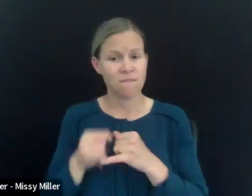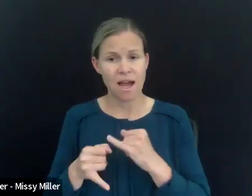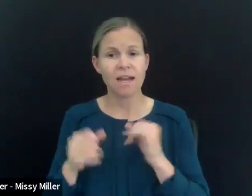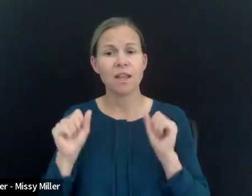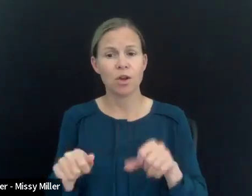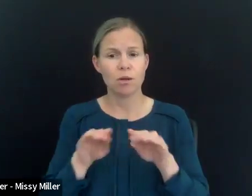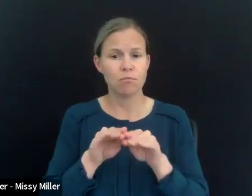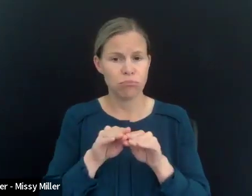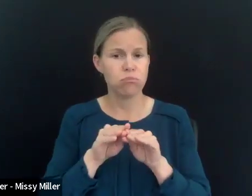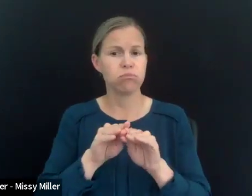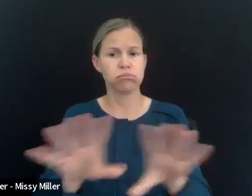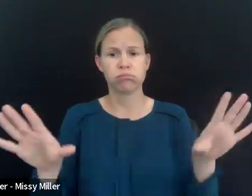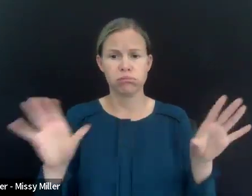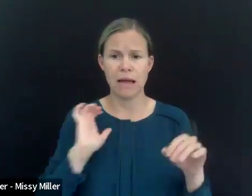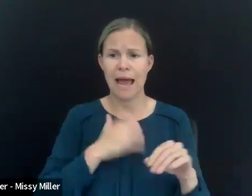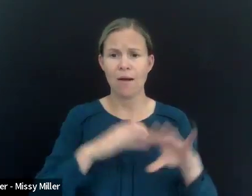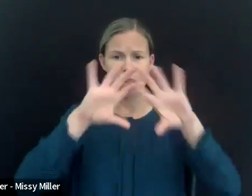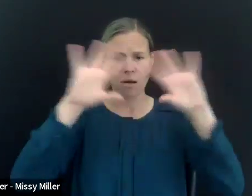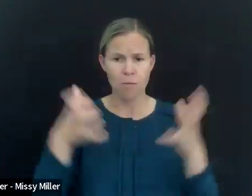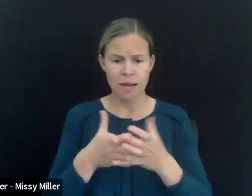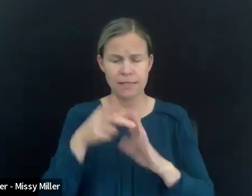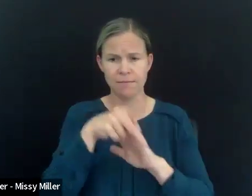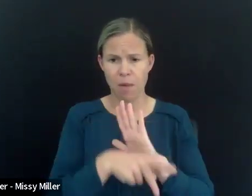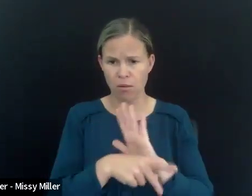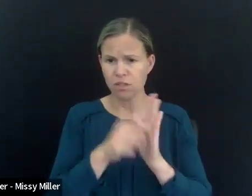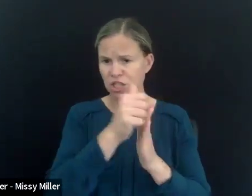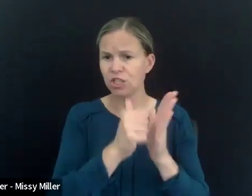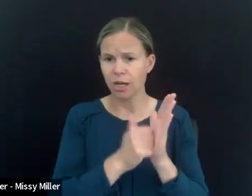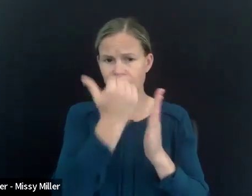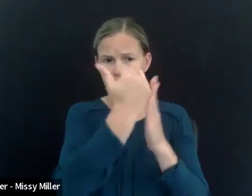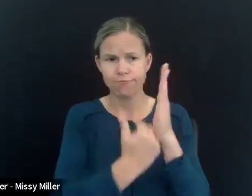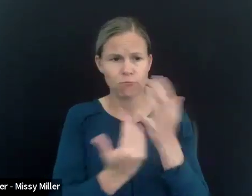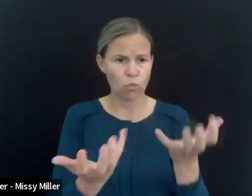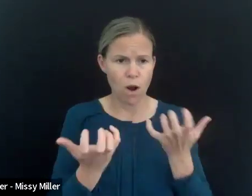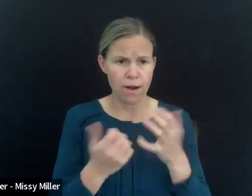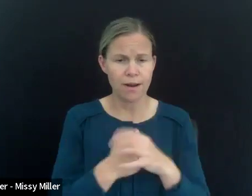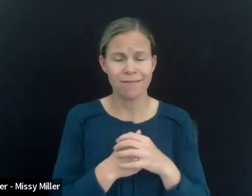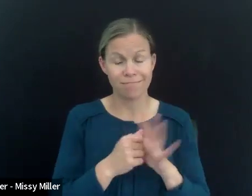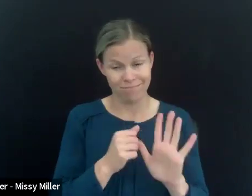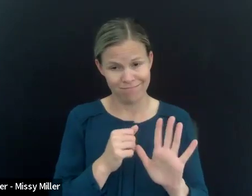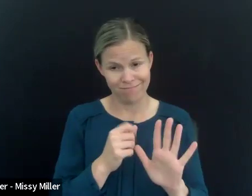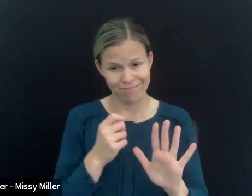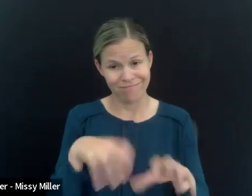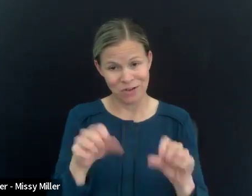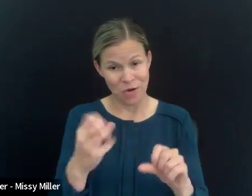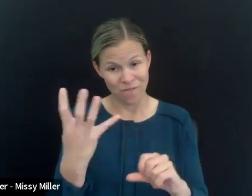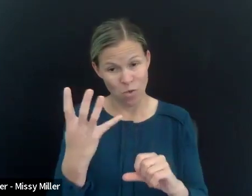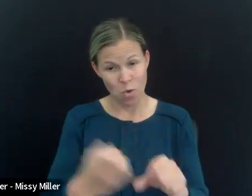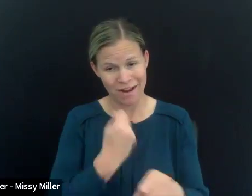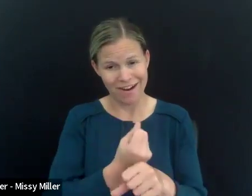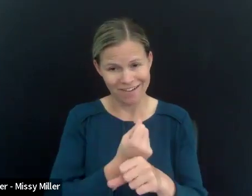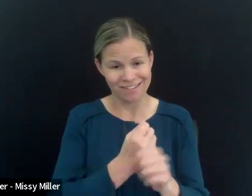our comprehensive policy agenda that it took us 4 years to pull